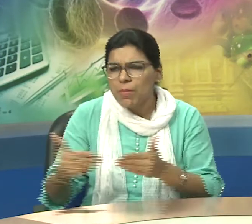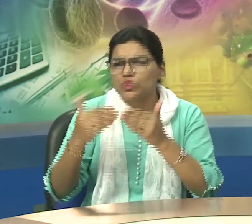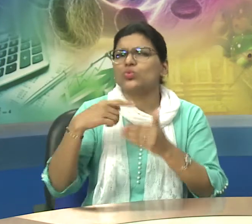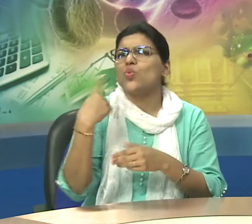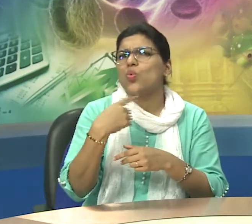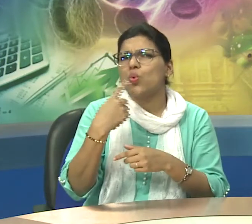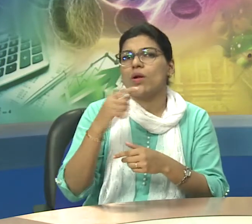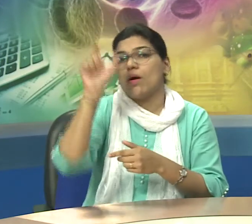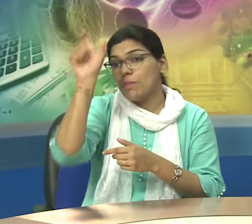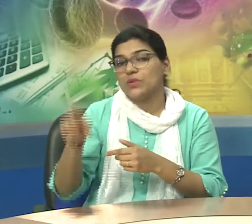where his